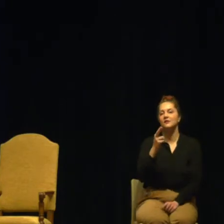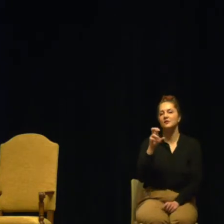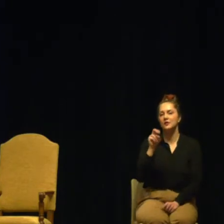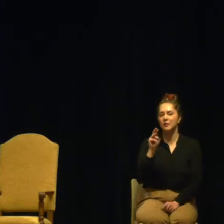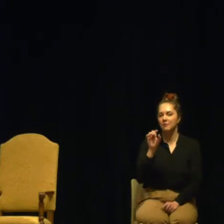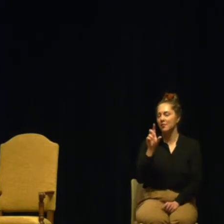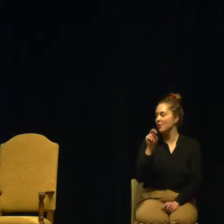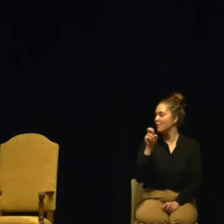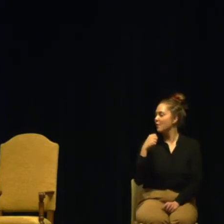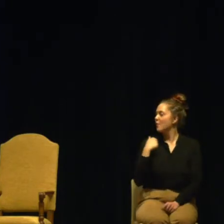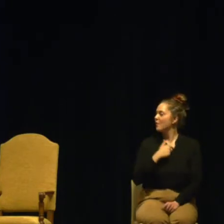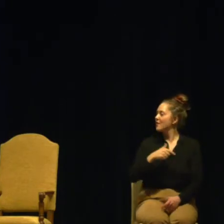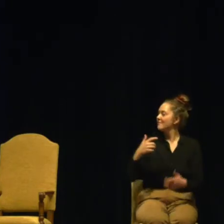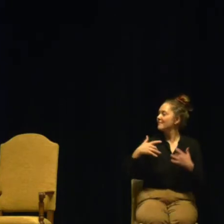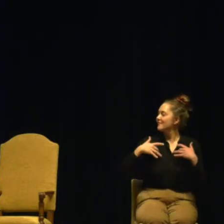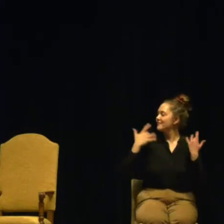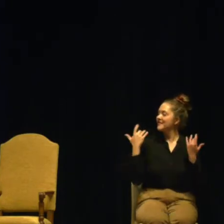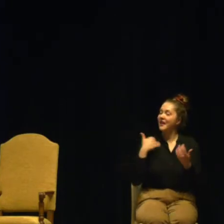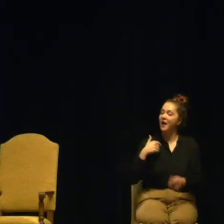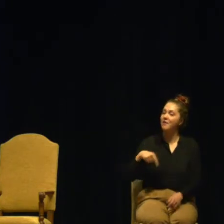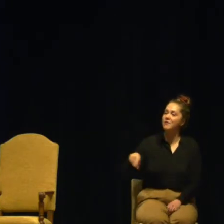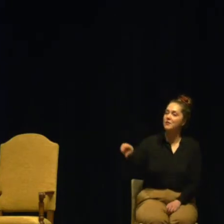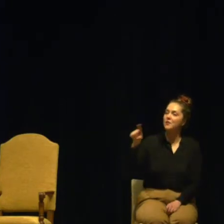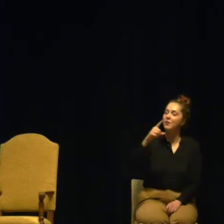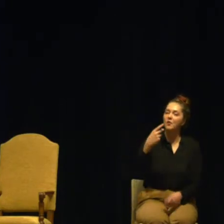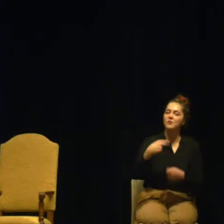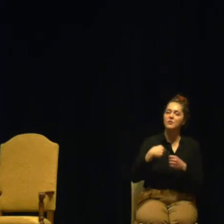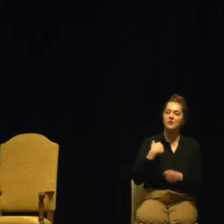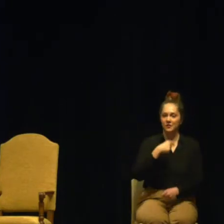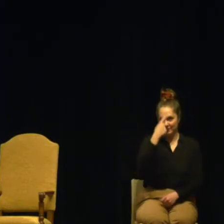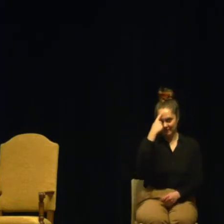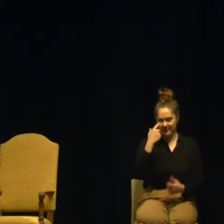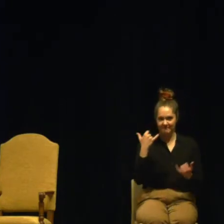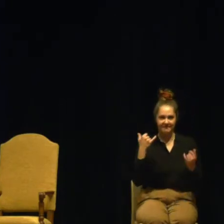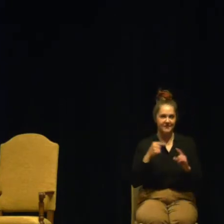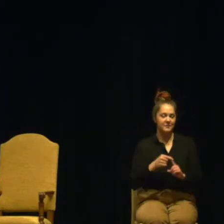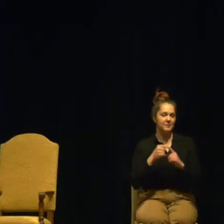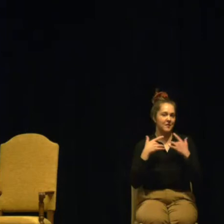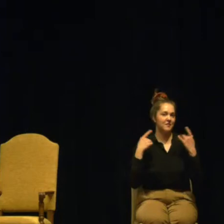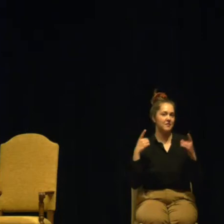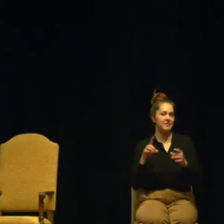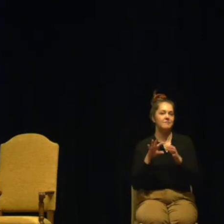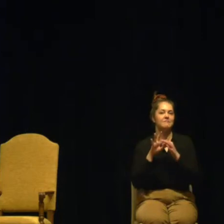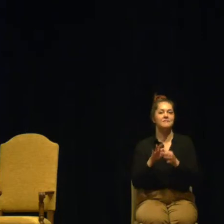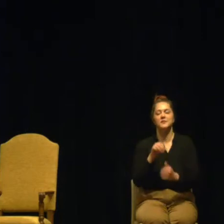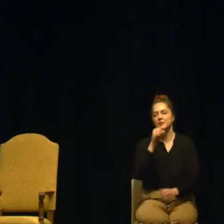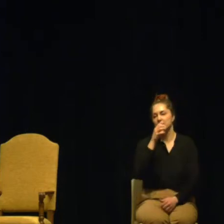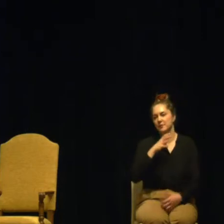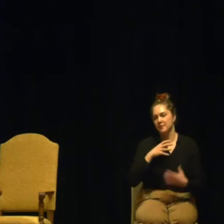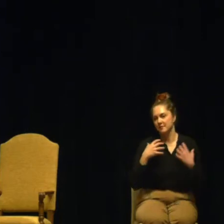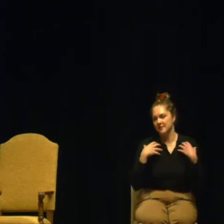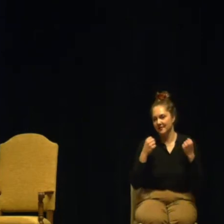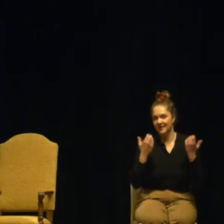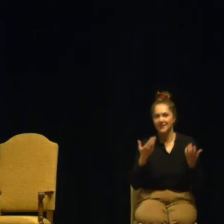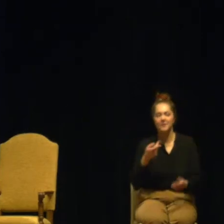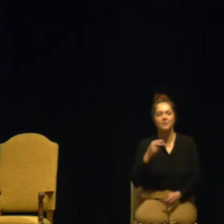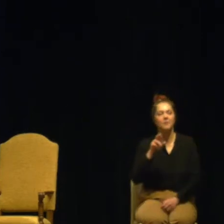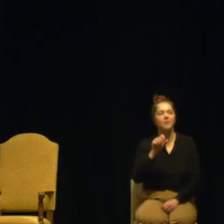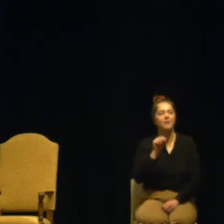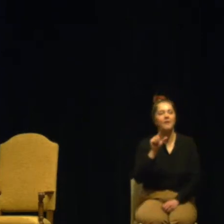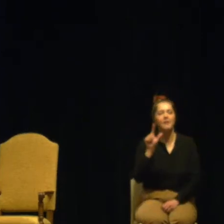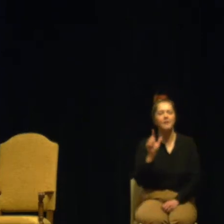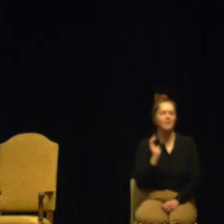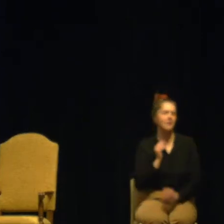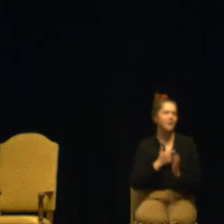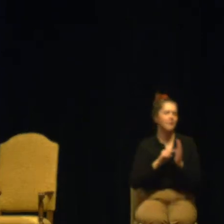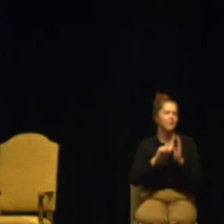are so thrilled to have you join us for this special event surrounding women's health. At the Pratt Library, it is our